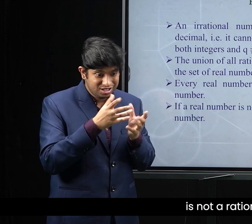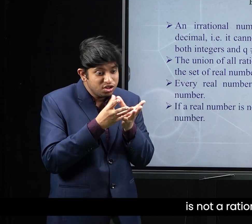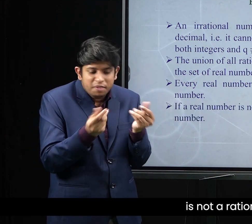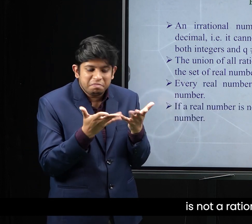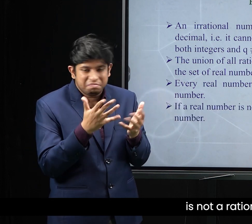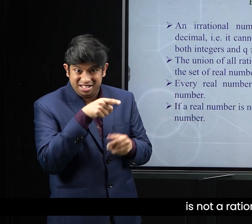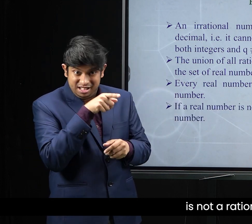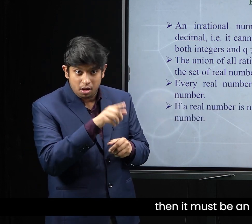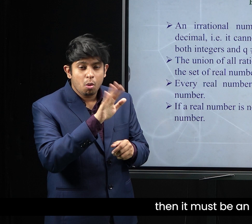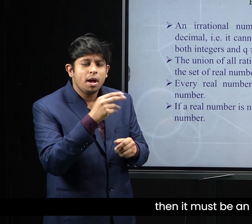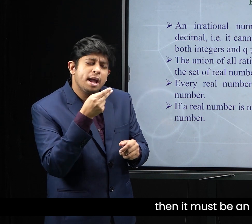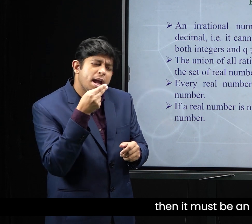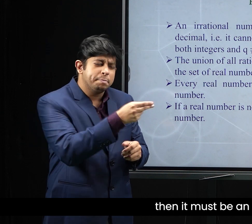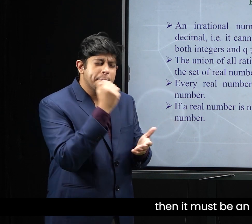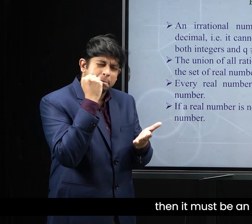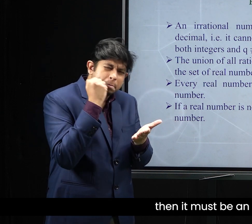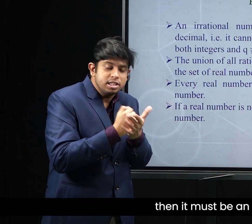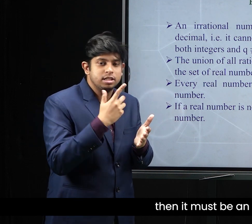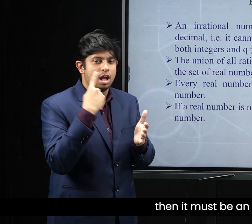rational number, then it must be an irrational number.